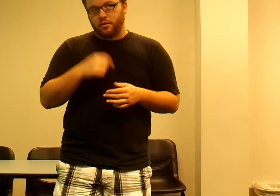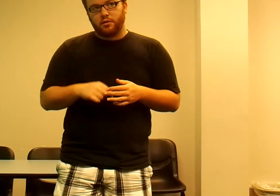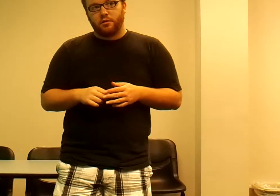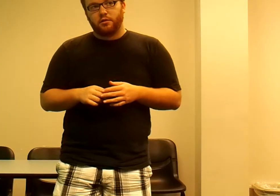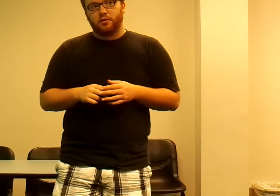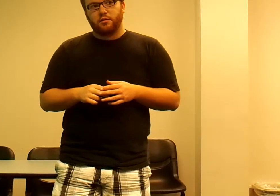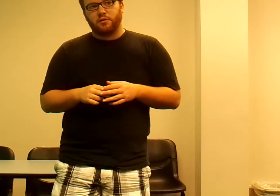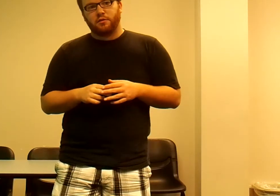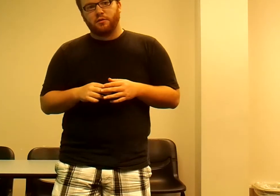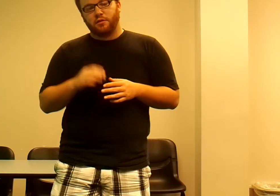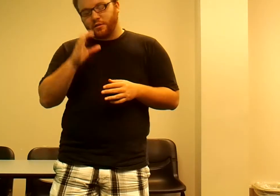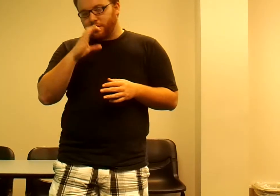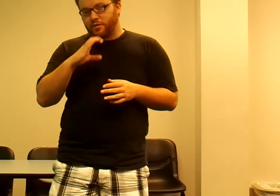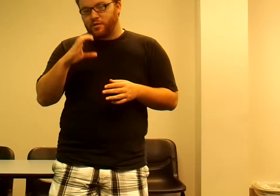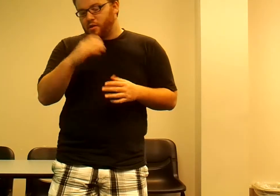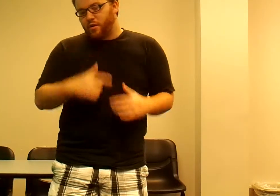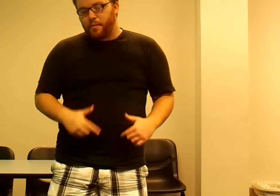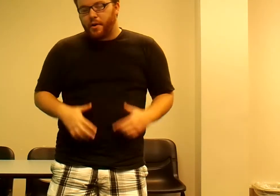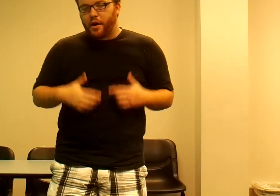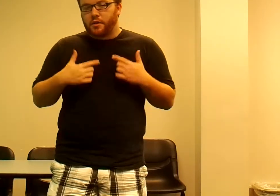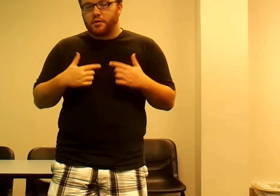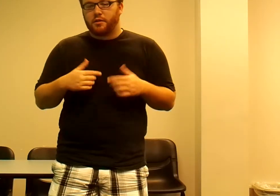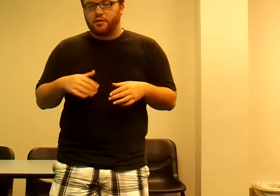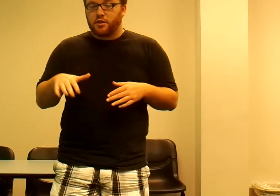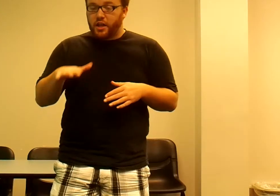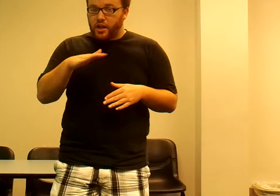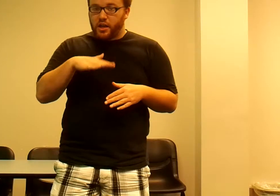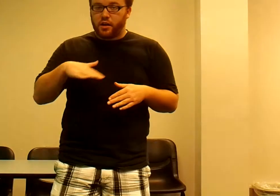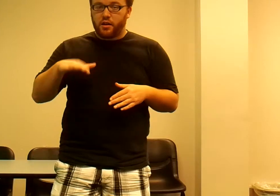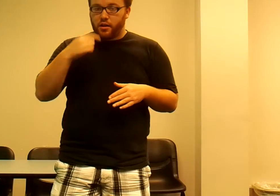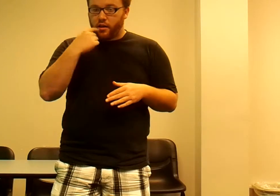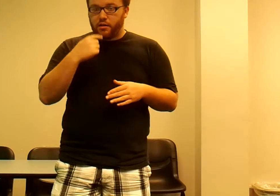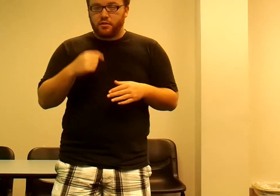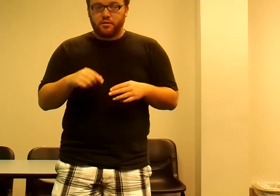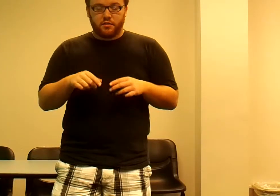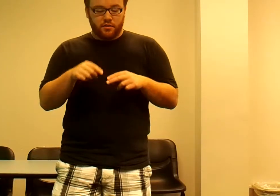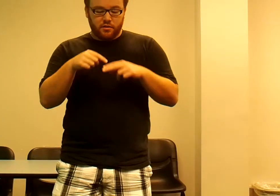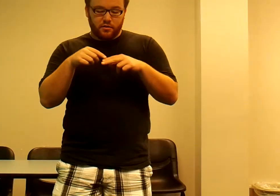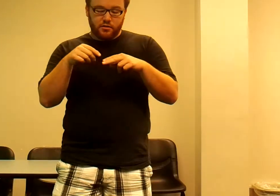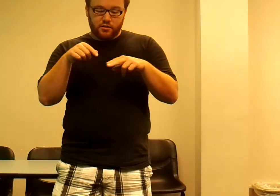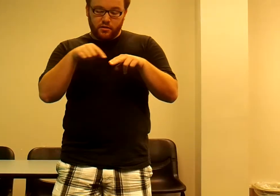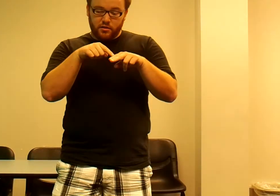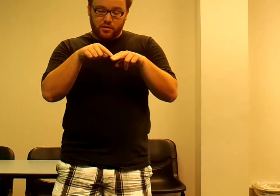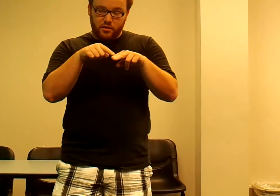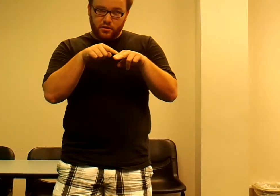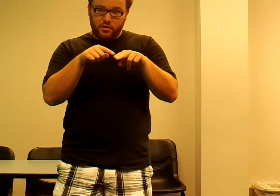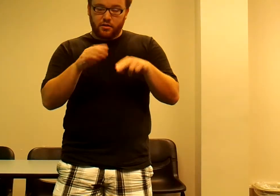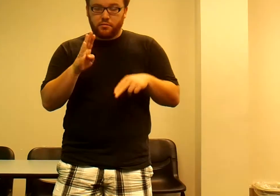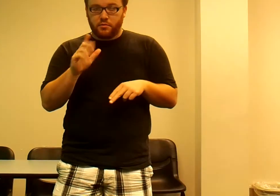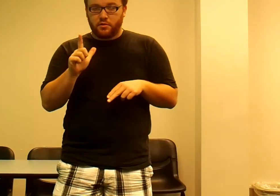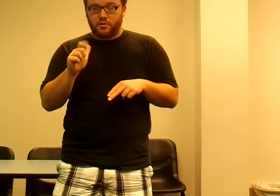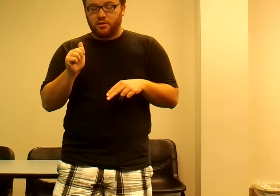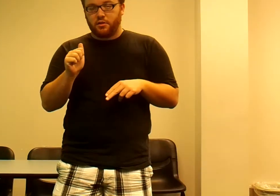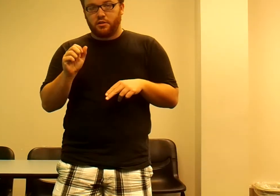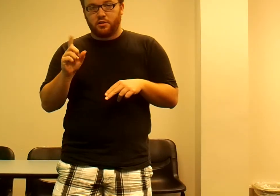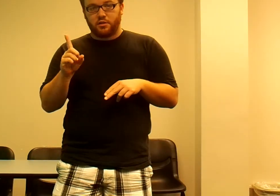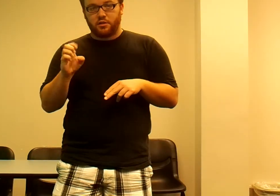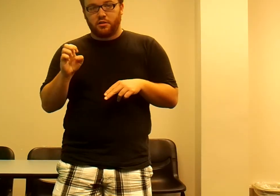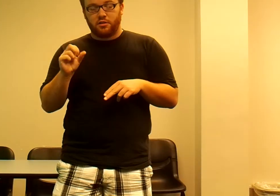fascinating to see that there's actually areas of the tongue. There's the sides of the tongue, or the blades, the tip of the tongue, and the back